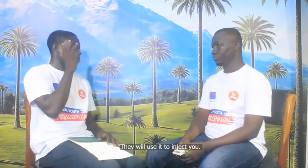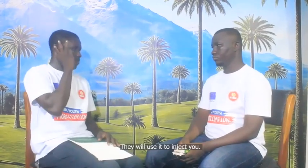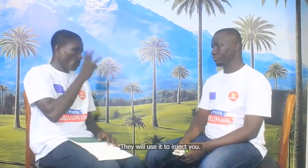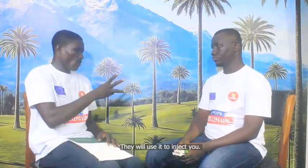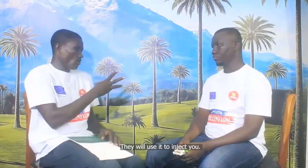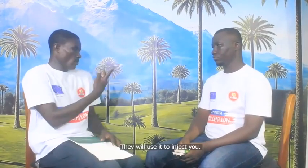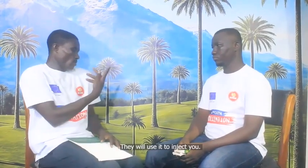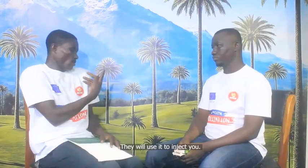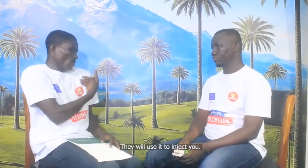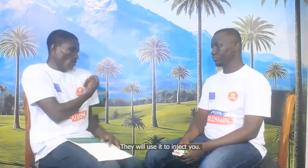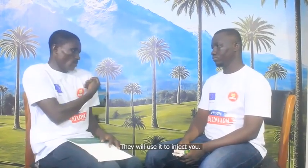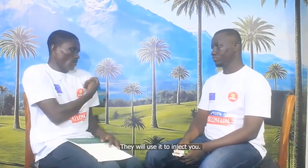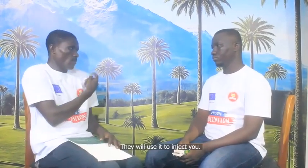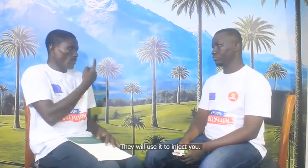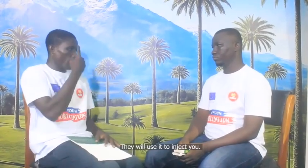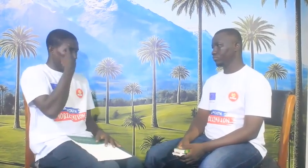They will use it to inject you.